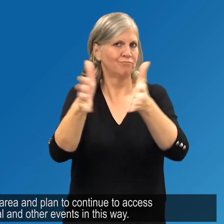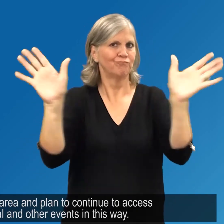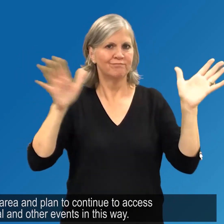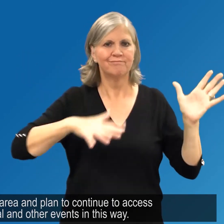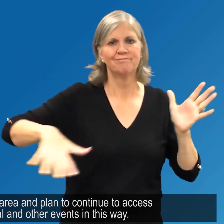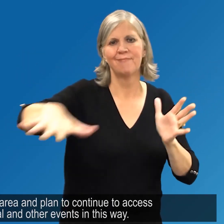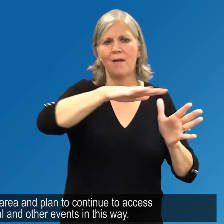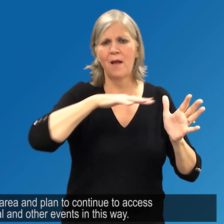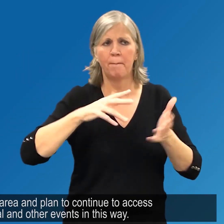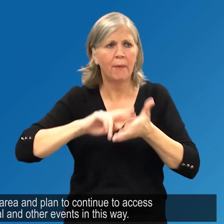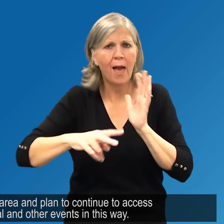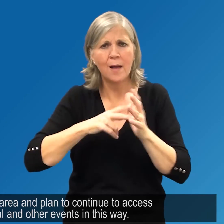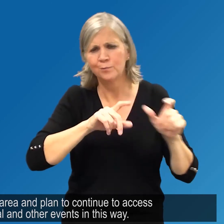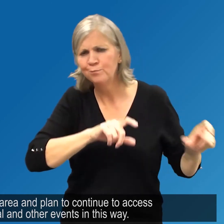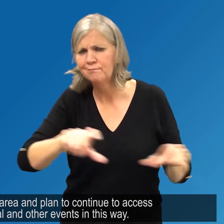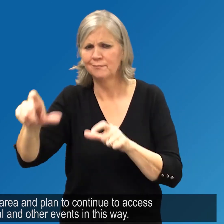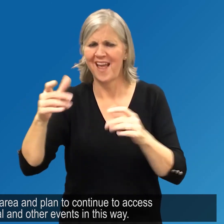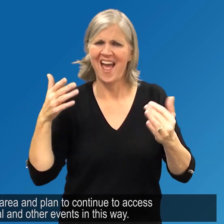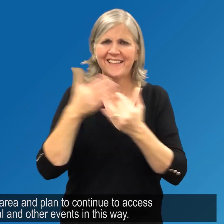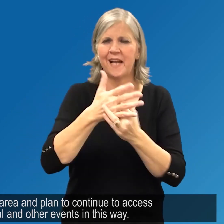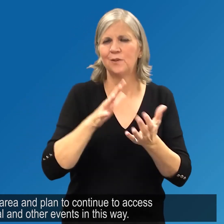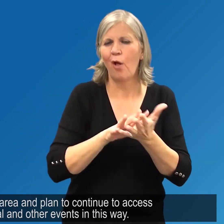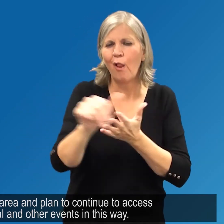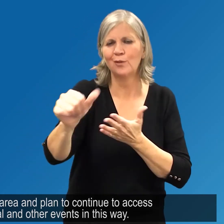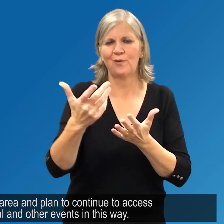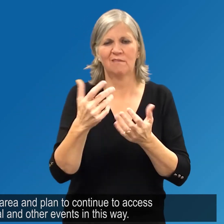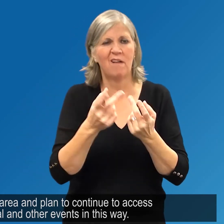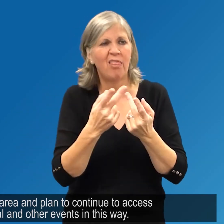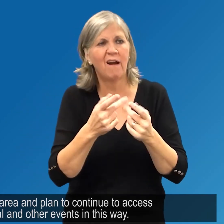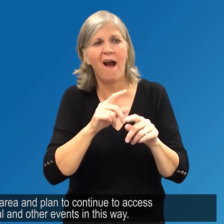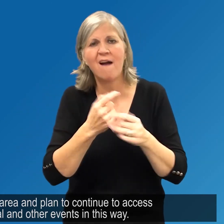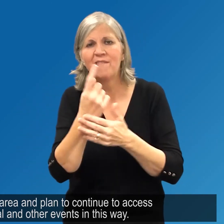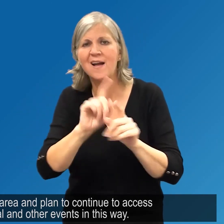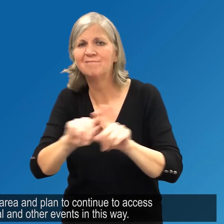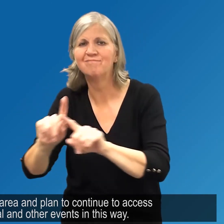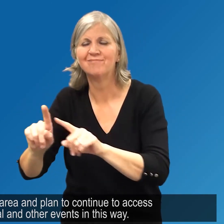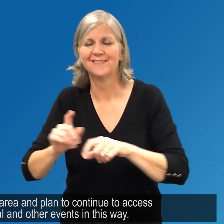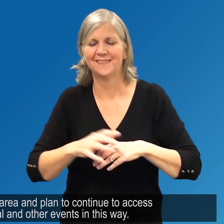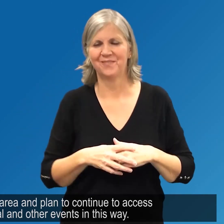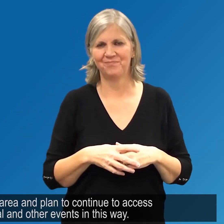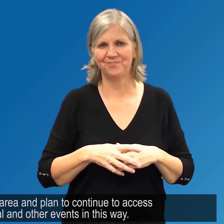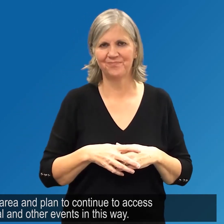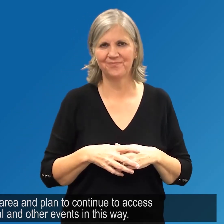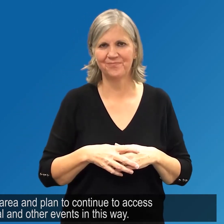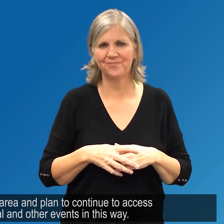out with the area and plan to continue to access cultural and other events in this way.